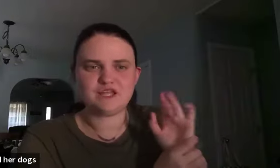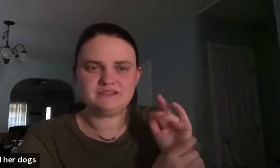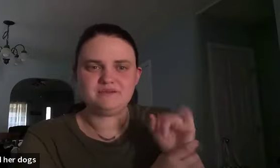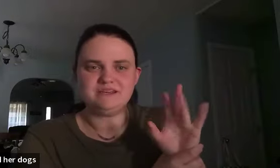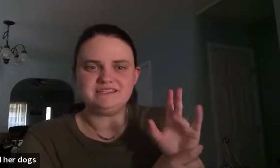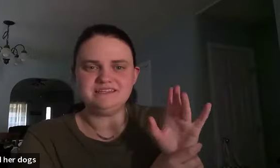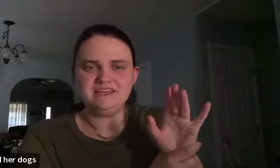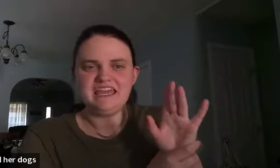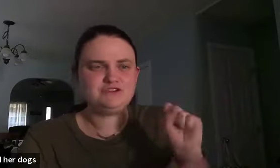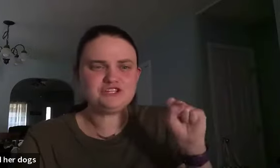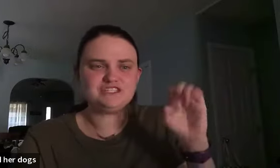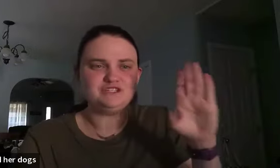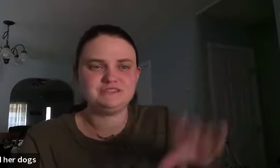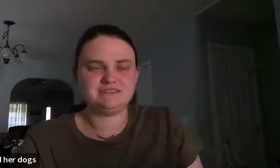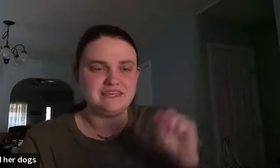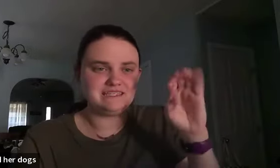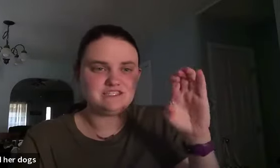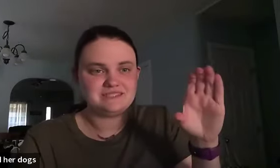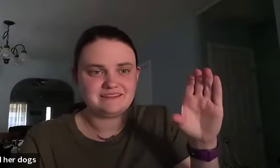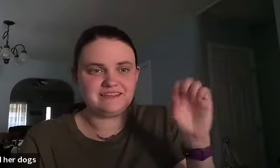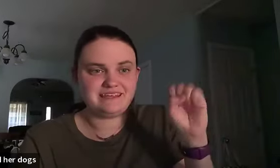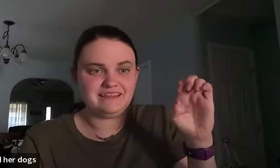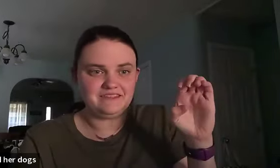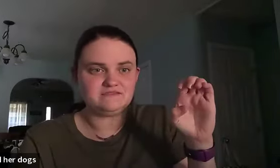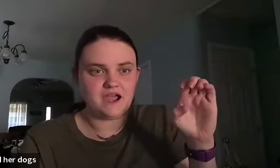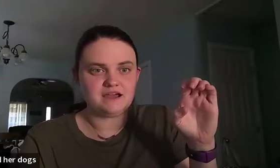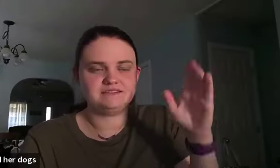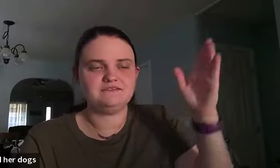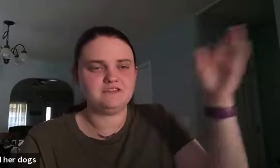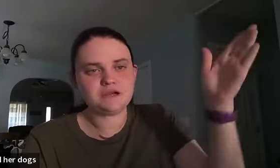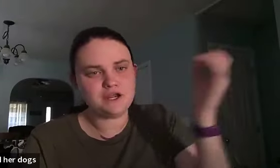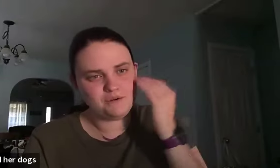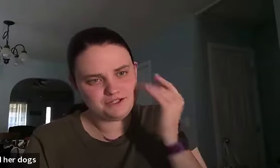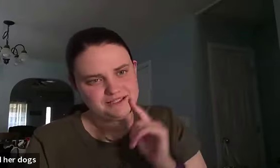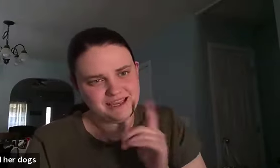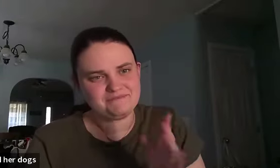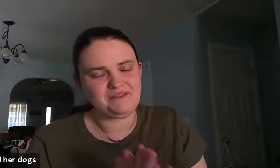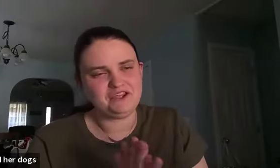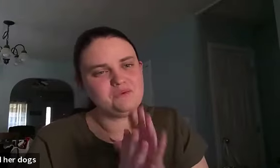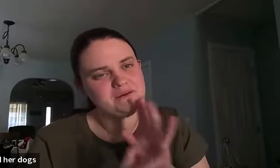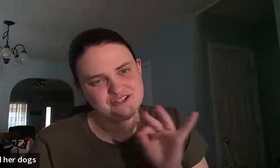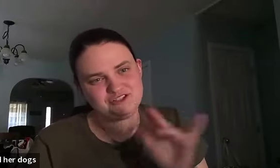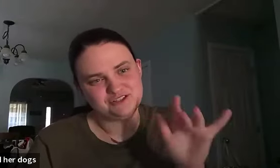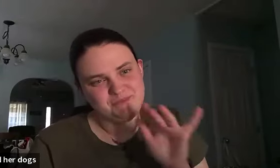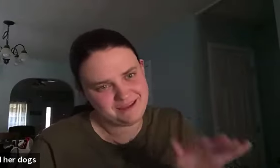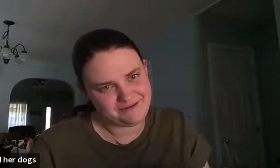slow it down because if you just do like this fast, they're gonna know what you're saying, but like you want to make sure you're still spelling it